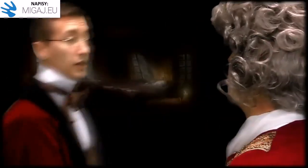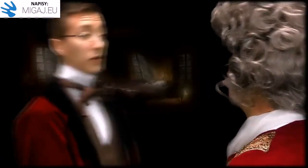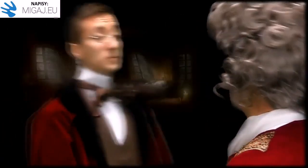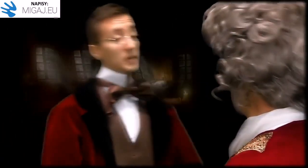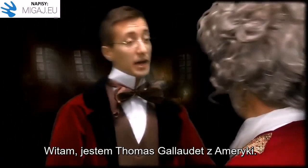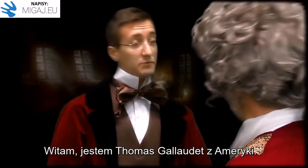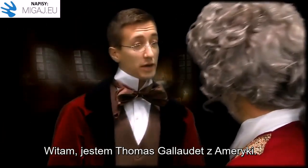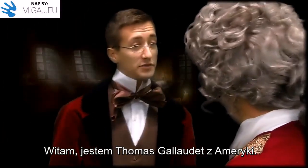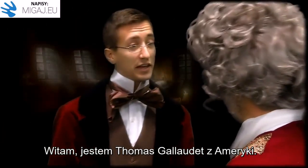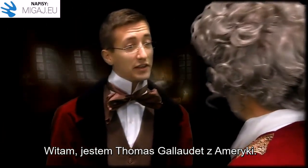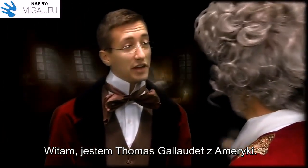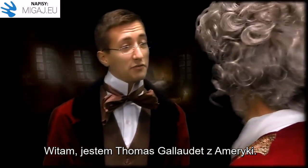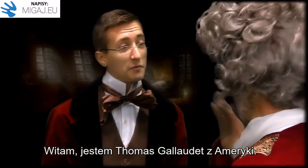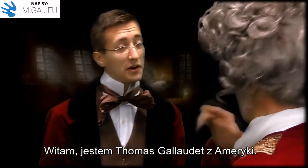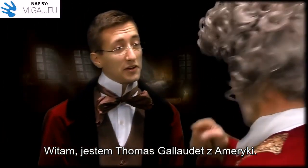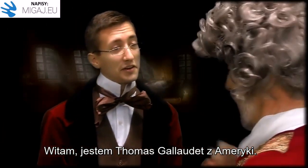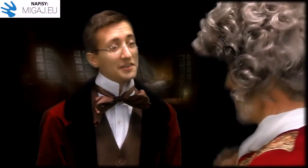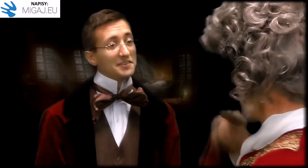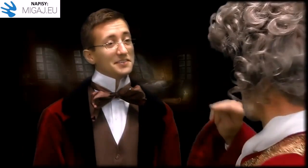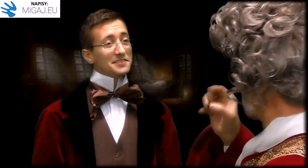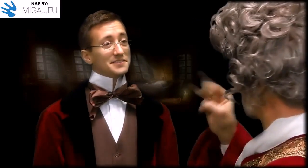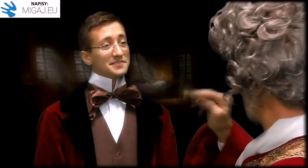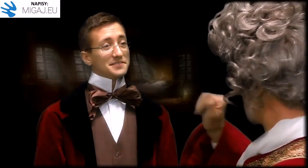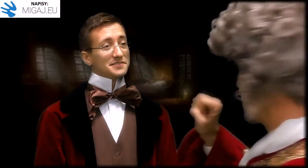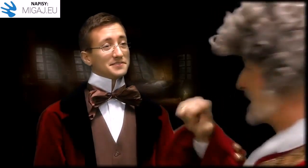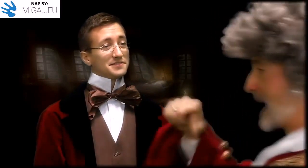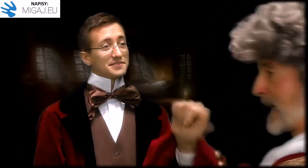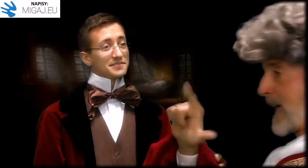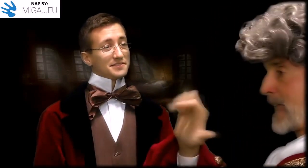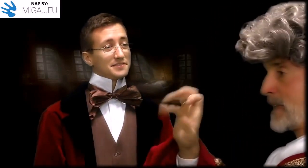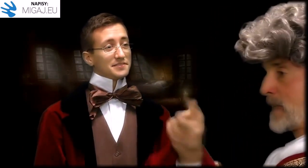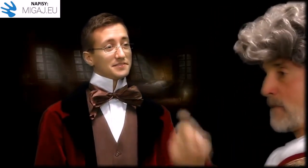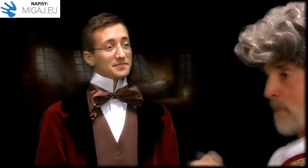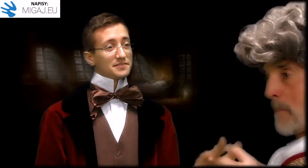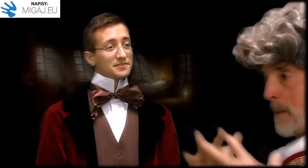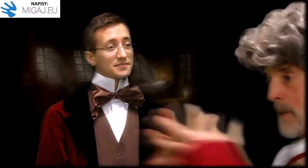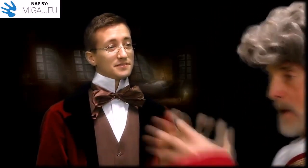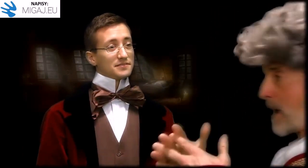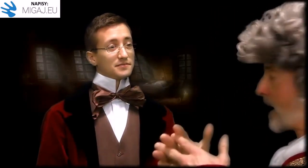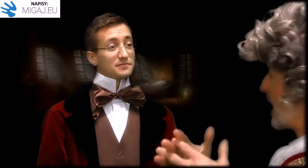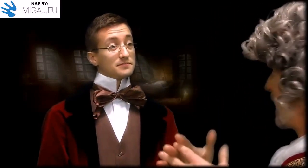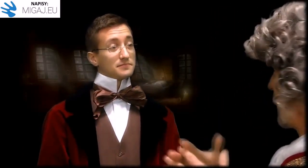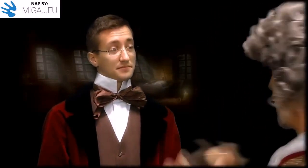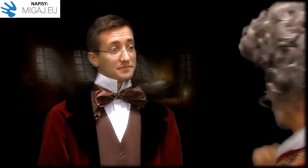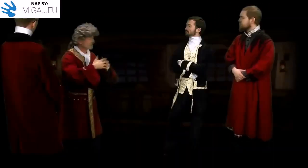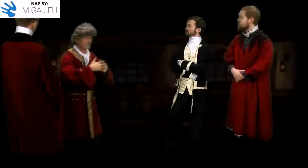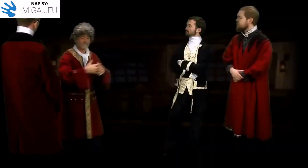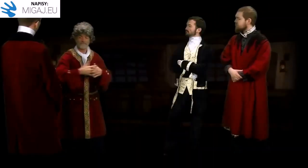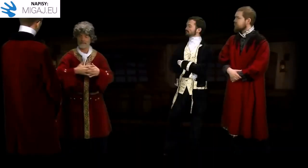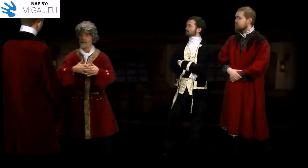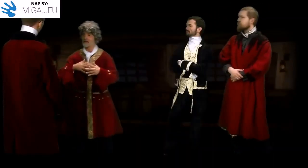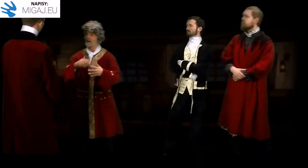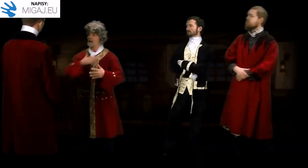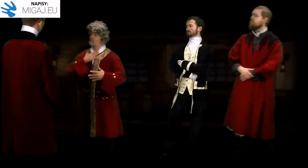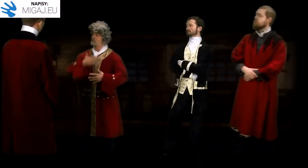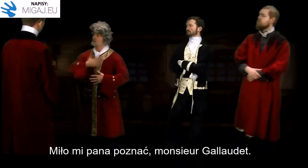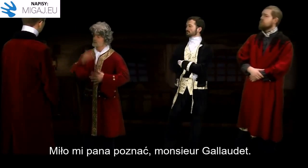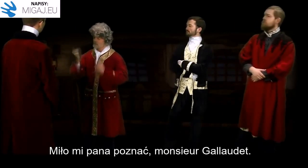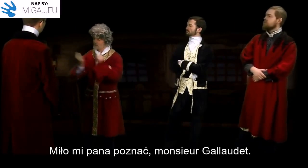Hello, I'm Thomas Gallaudet from America. I I am pleased